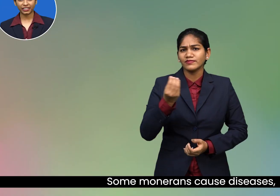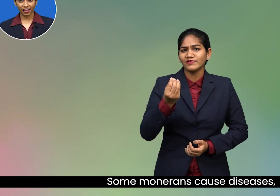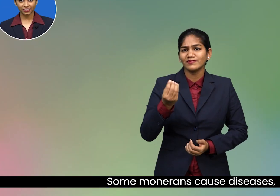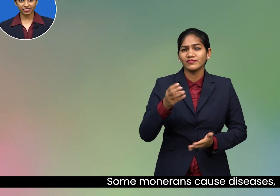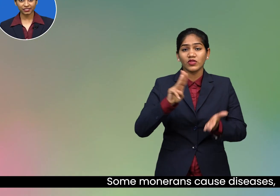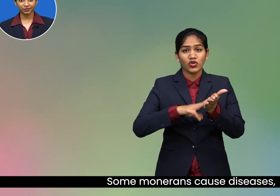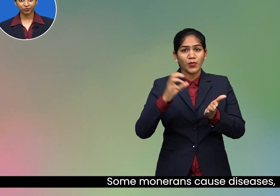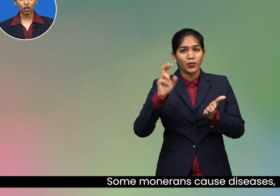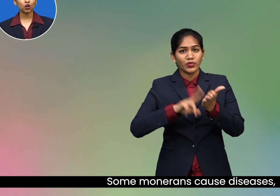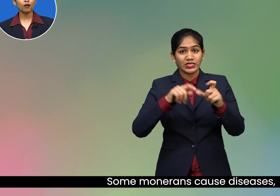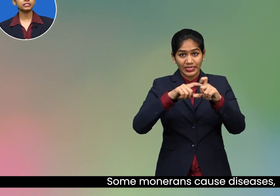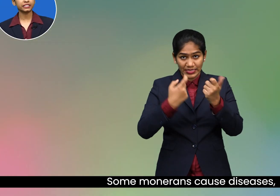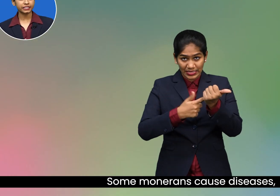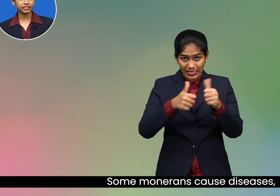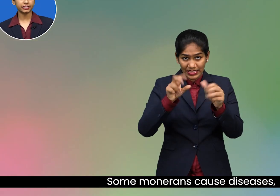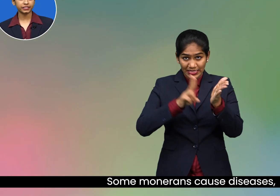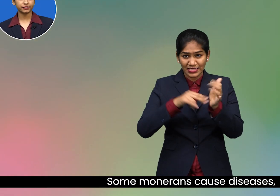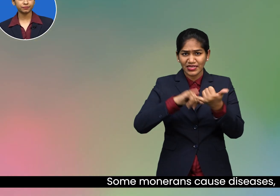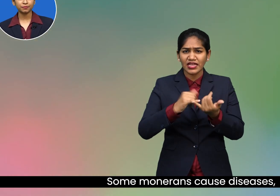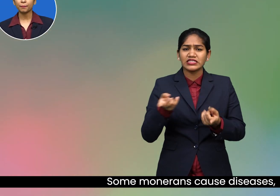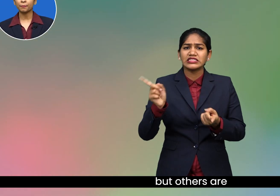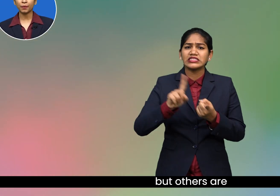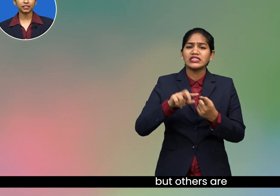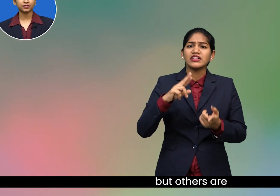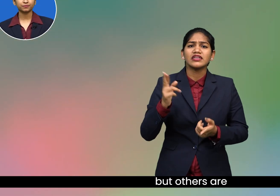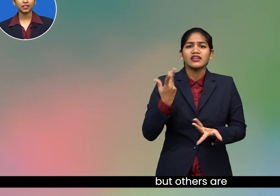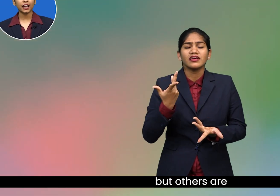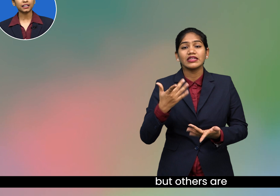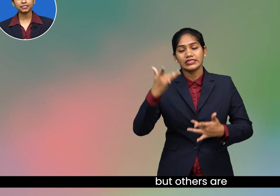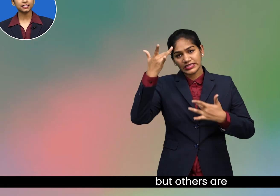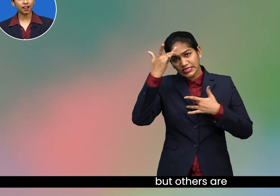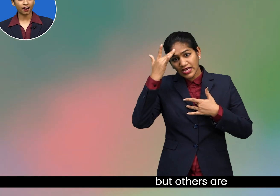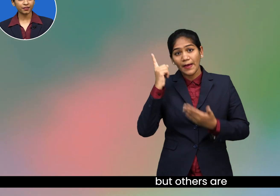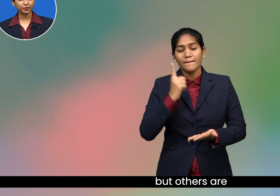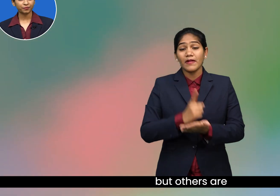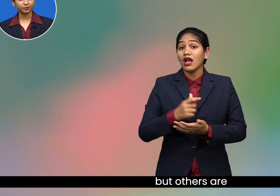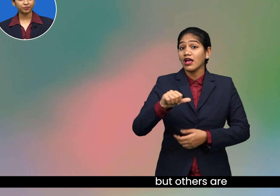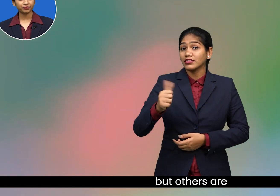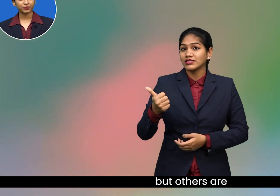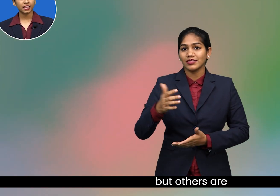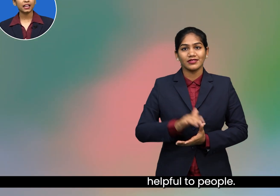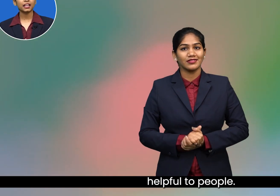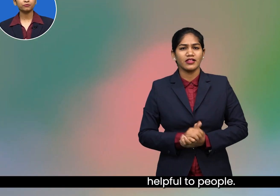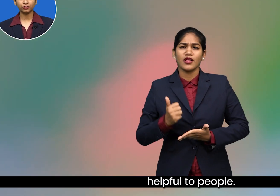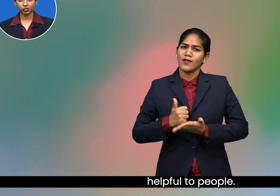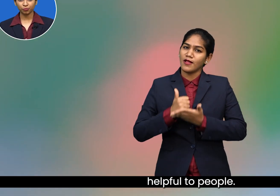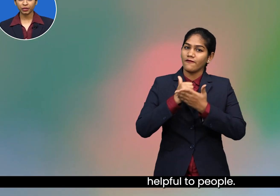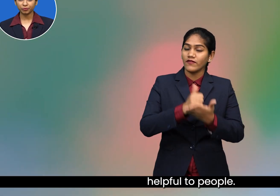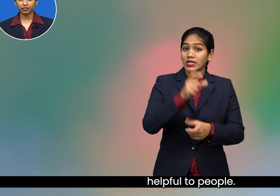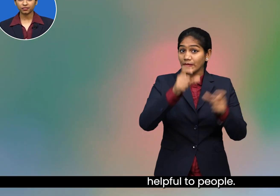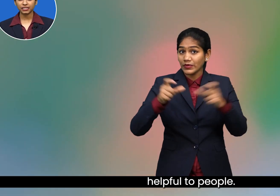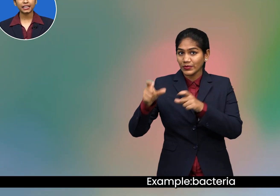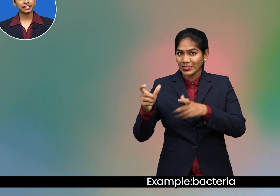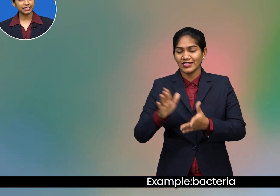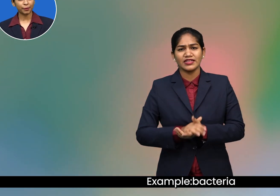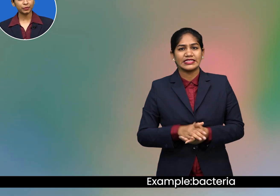Some monerans cause diseases, but others are helpful to